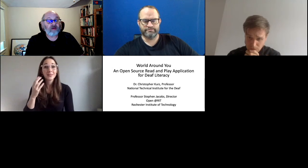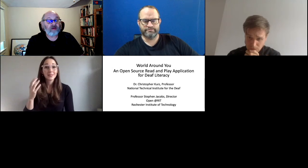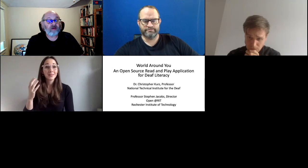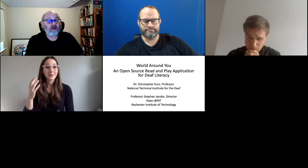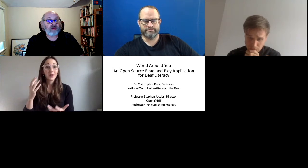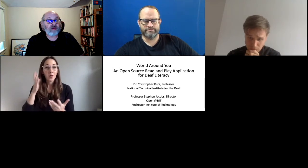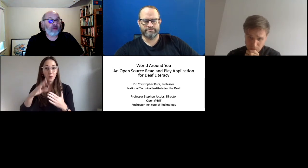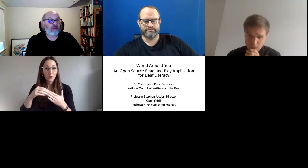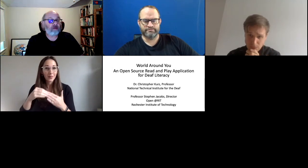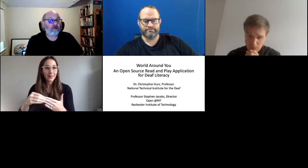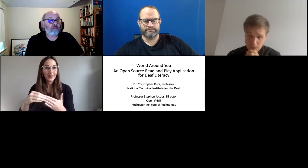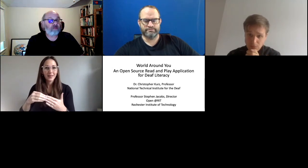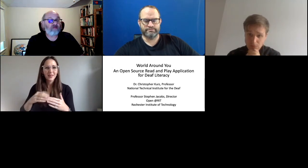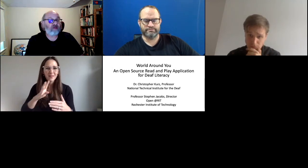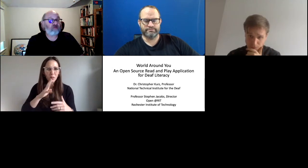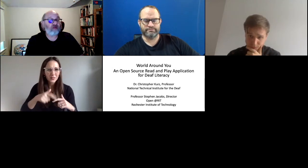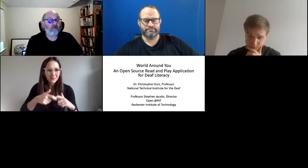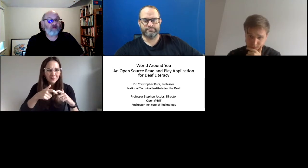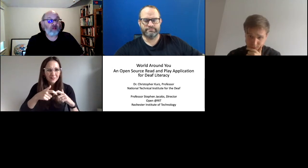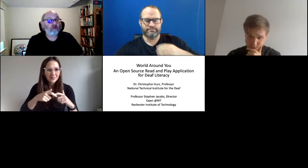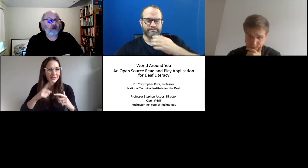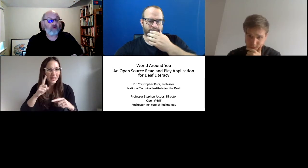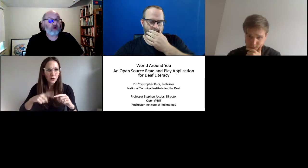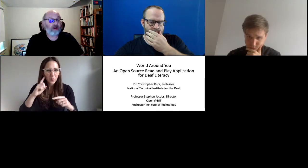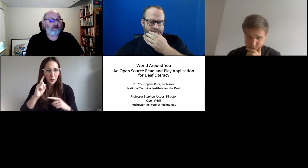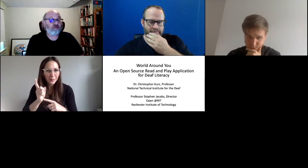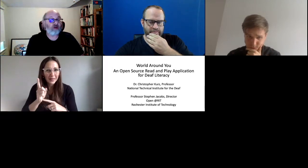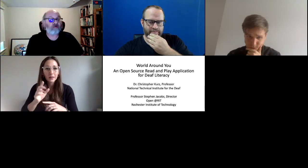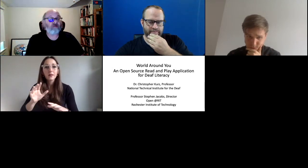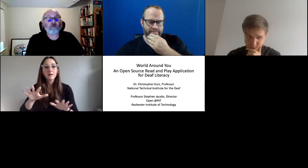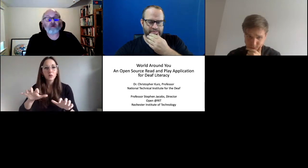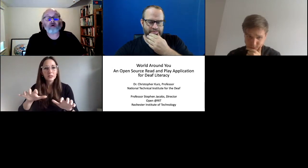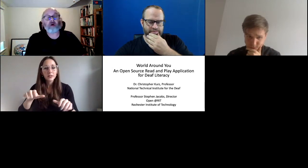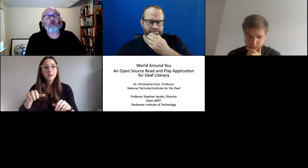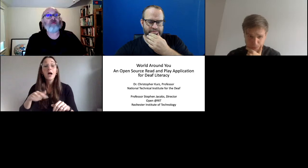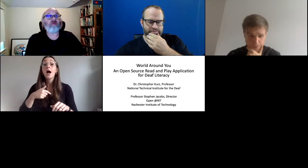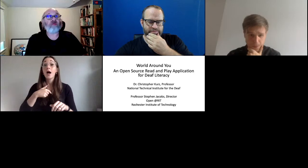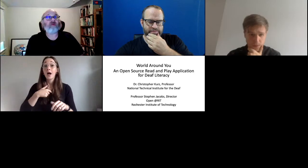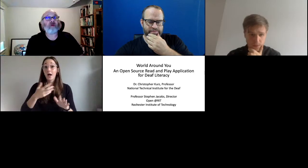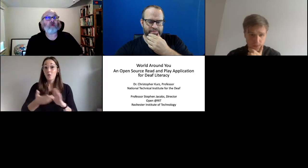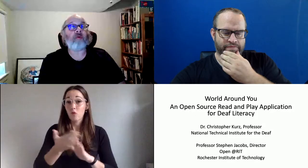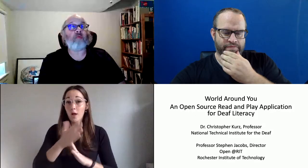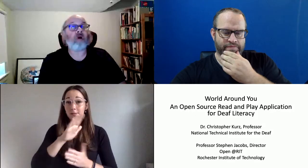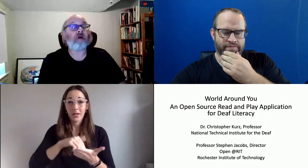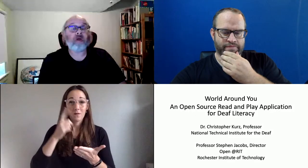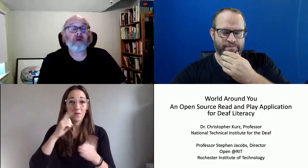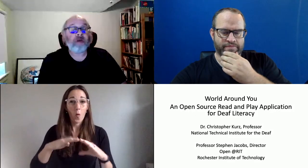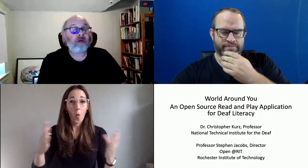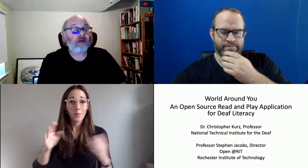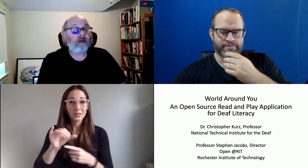education, and I'm a professor of game developer, and I run our Center for Open Source and Open